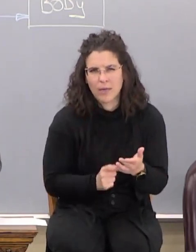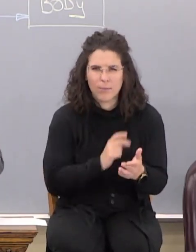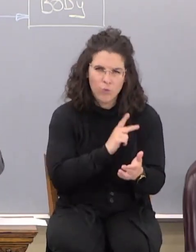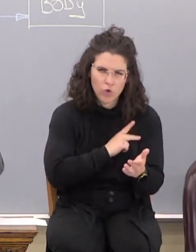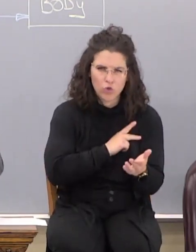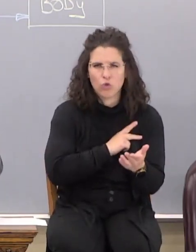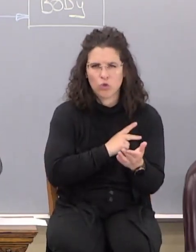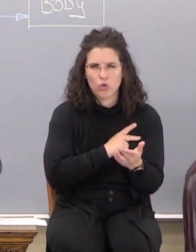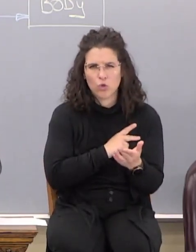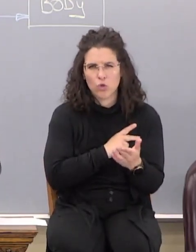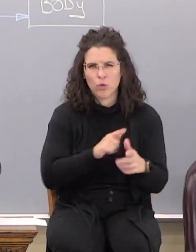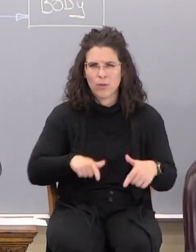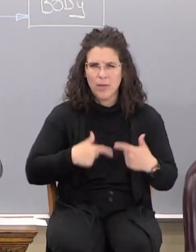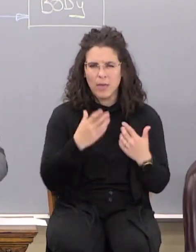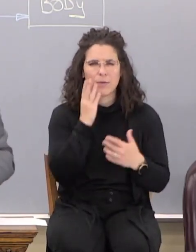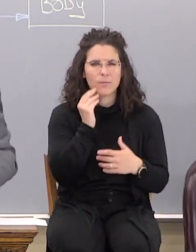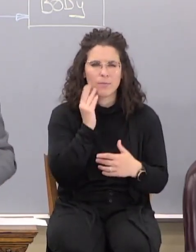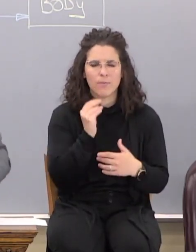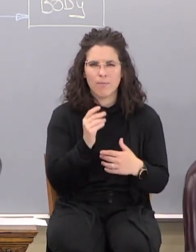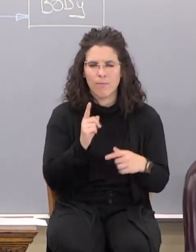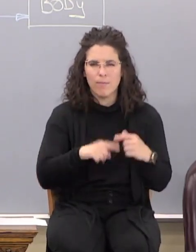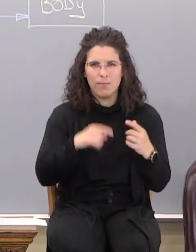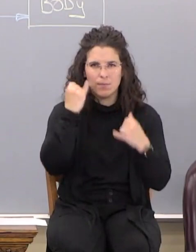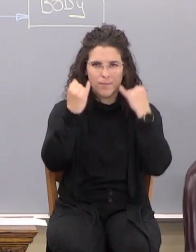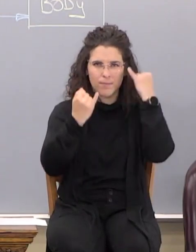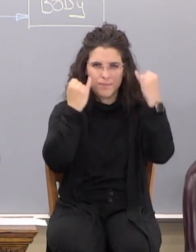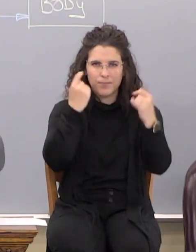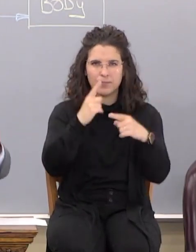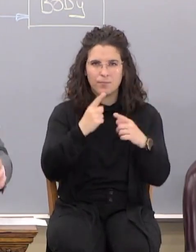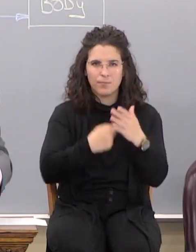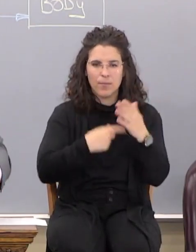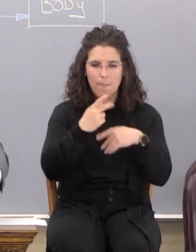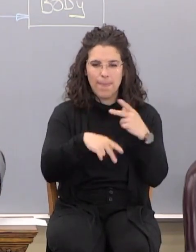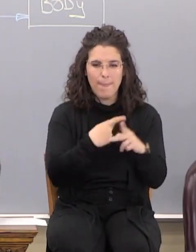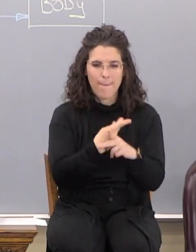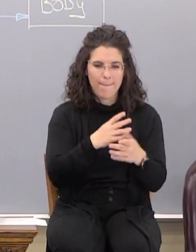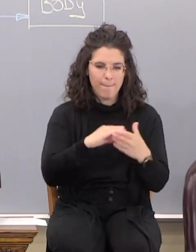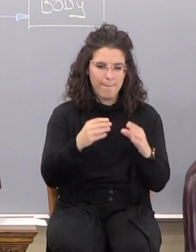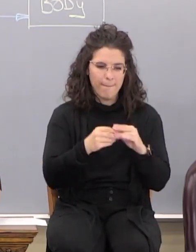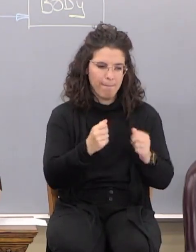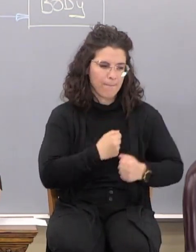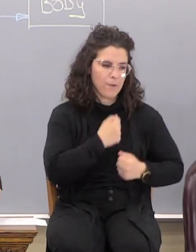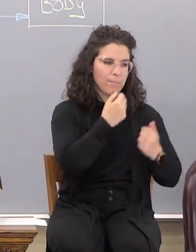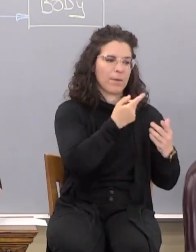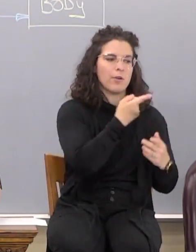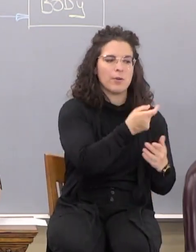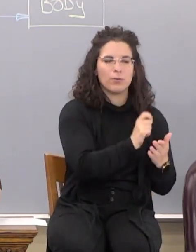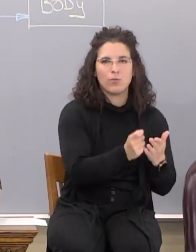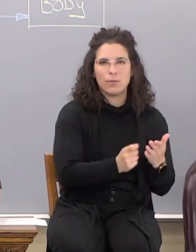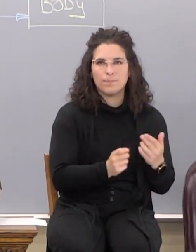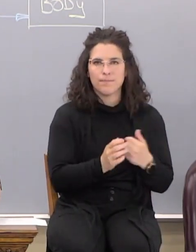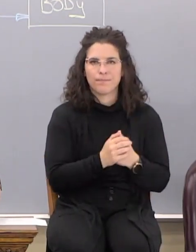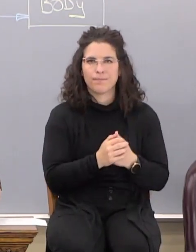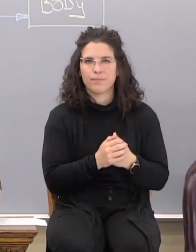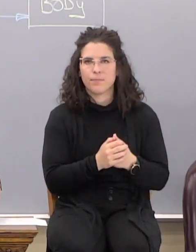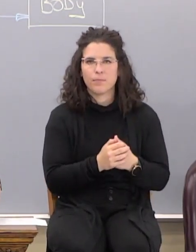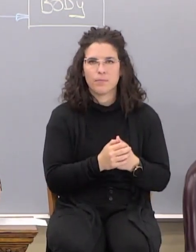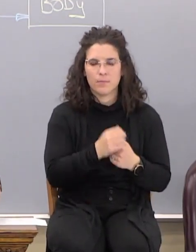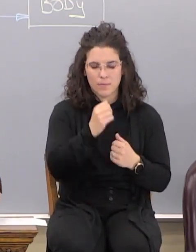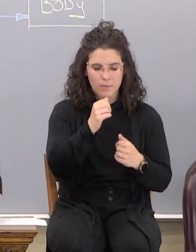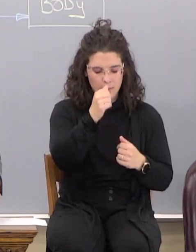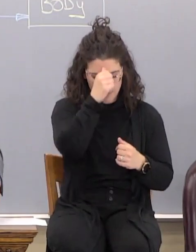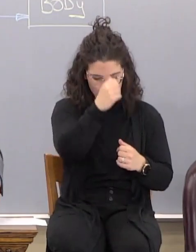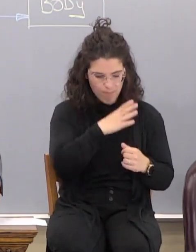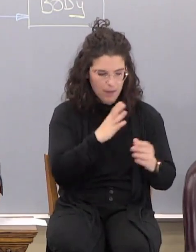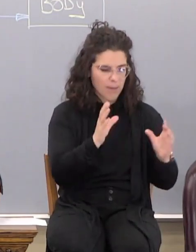it's can't imagine what kind of story she would have inspired him to write. But the guy has a body of